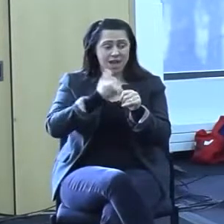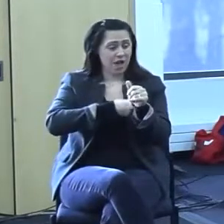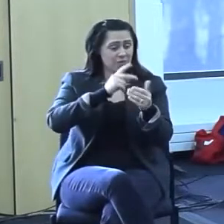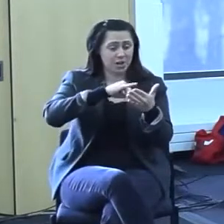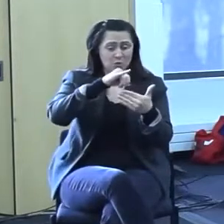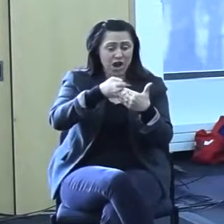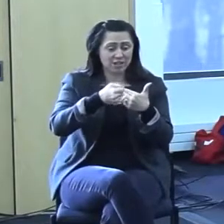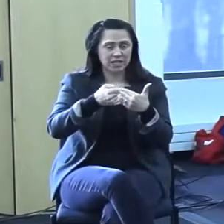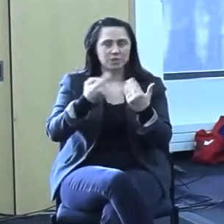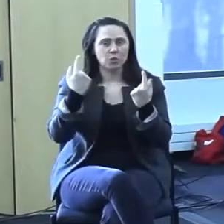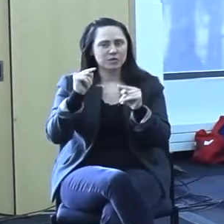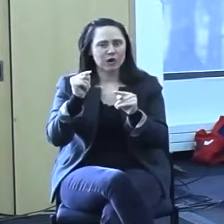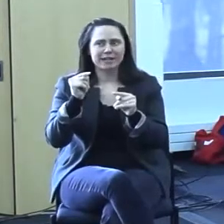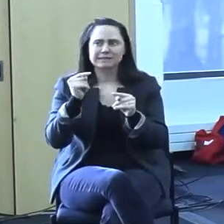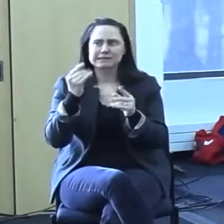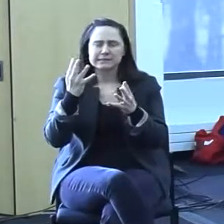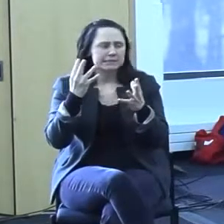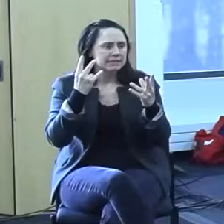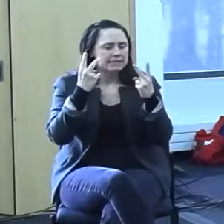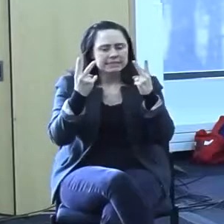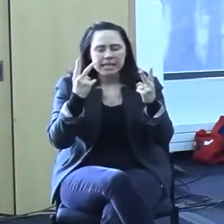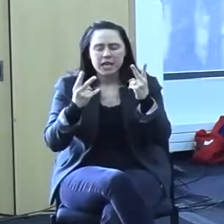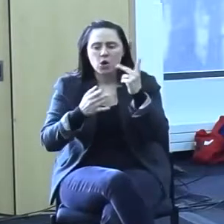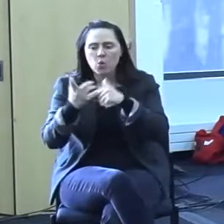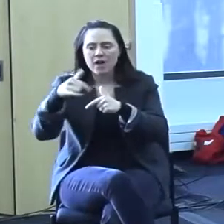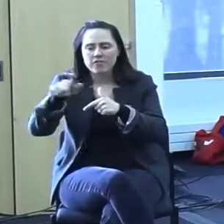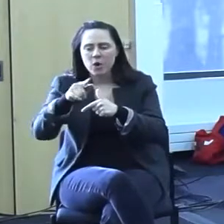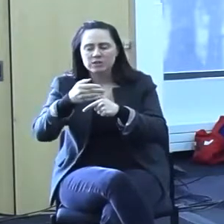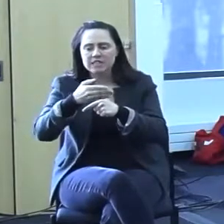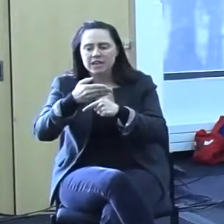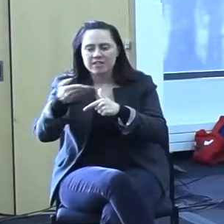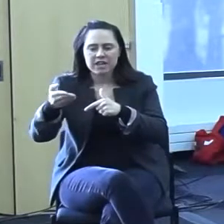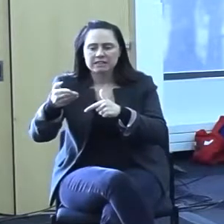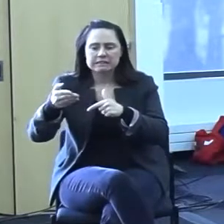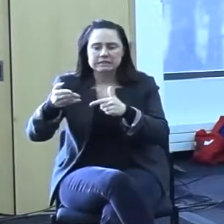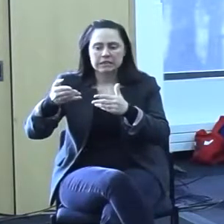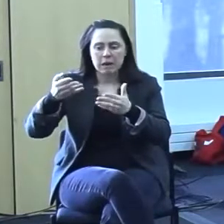project, we try to see what those things are for a given